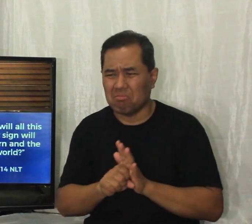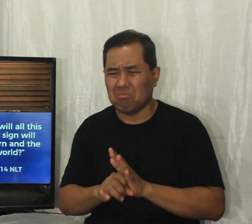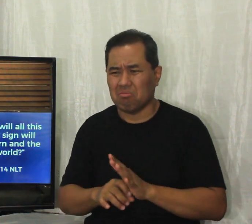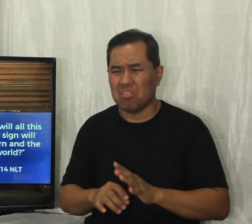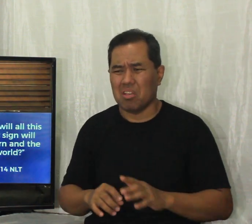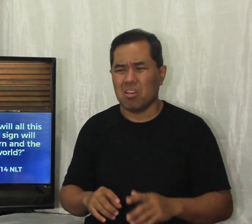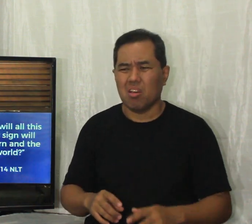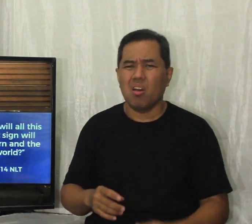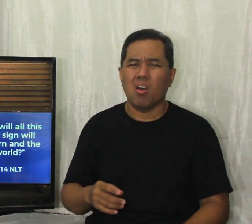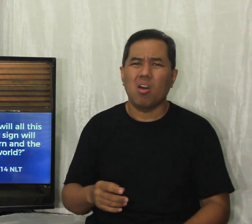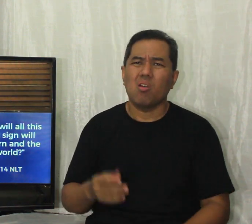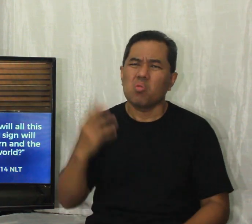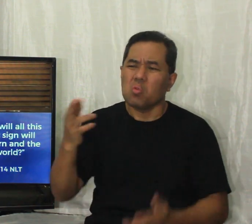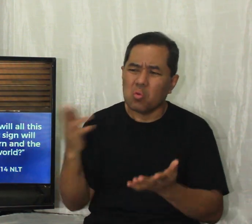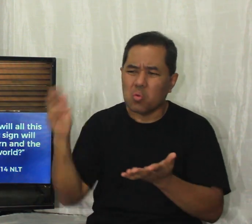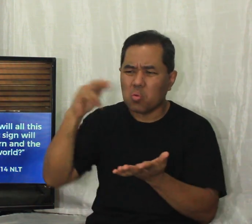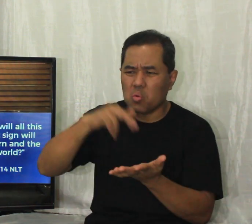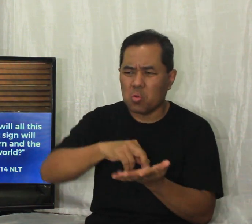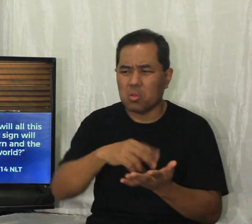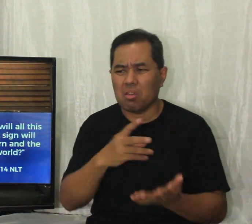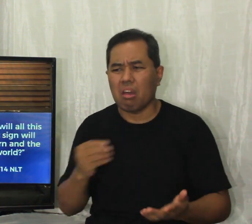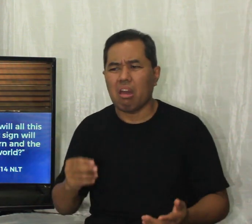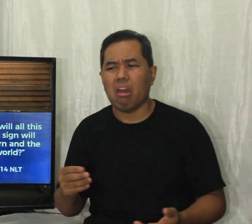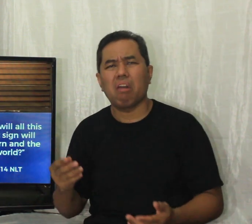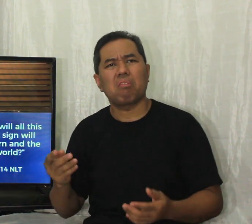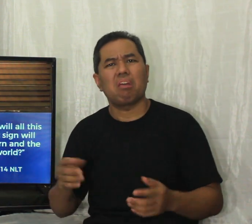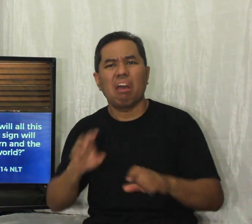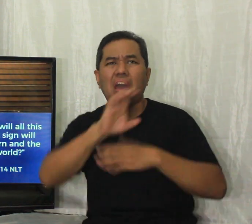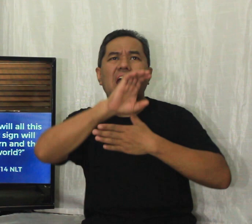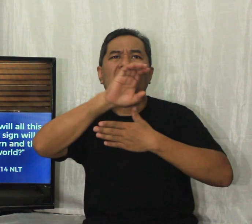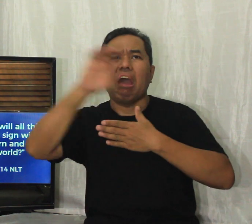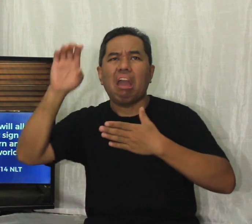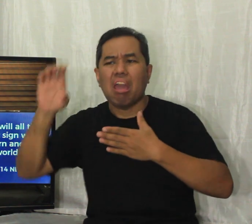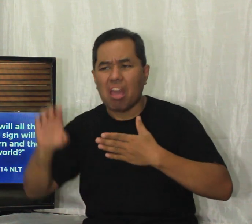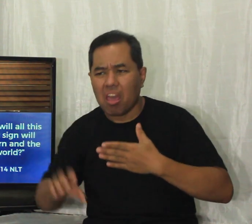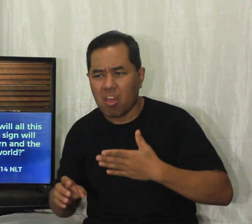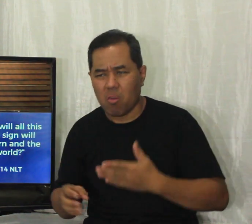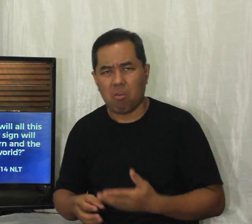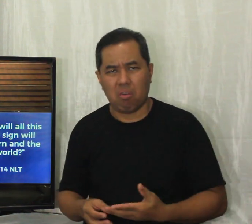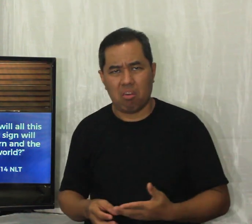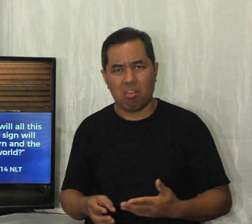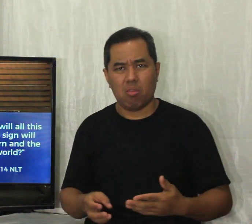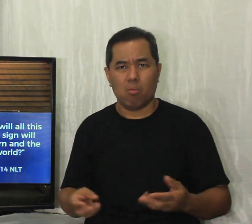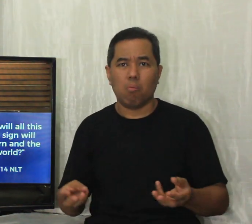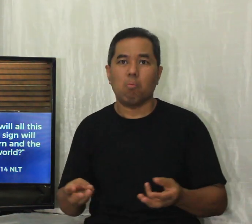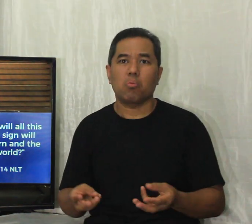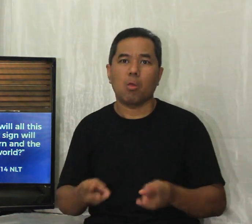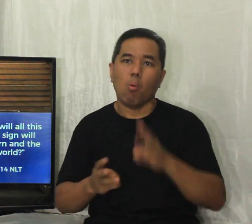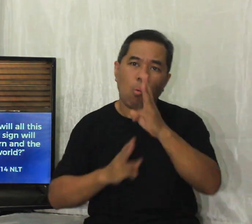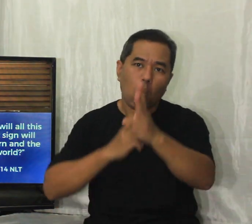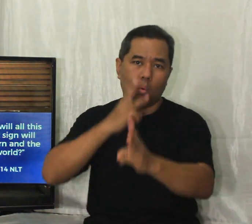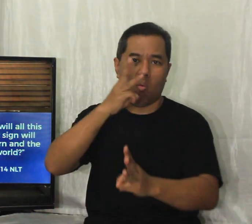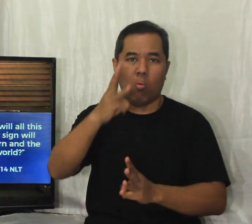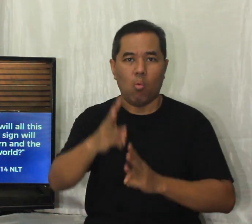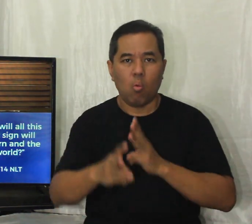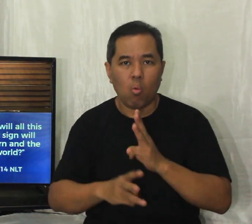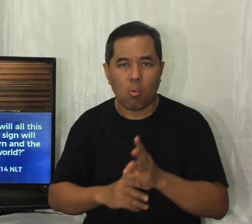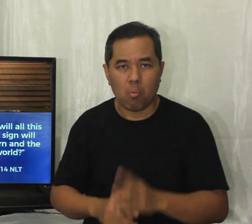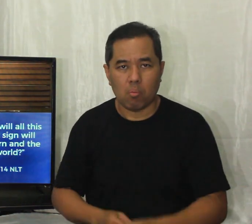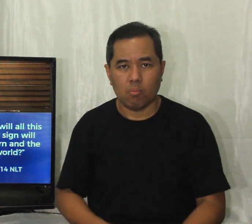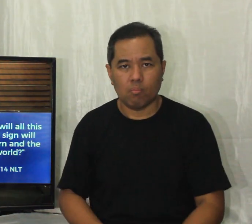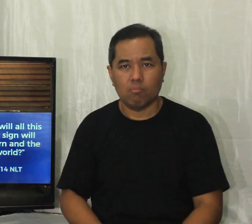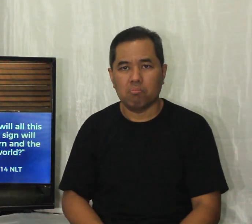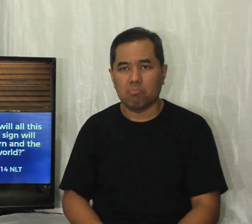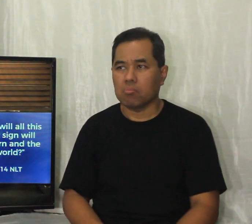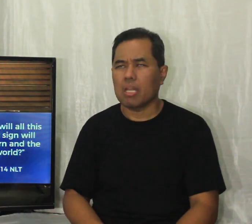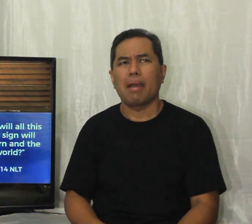want to know the exact date. When will Jesus really return? Just so that I could be ready, right? Just so that I could be ready. There are actually people who